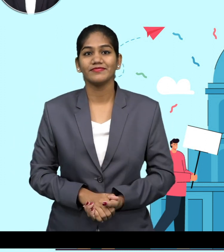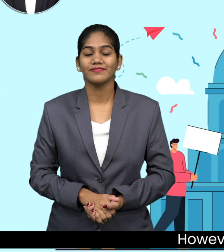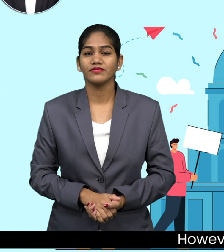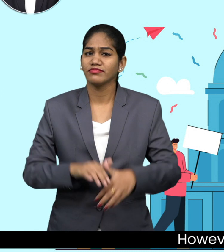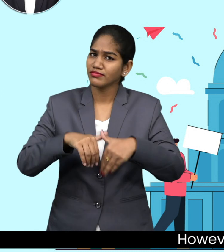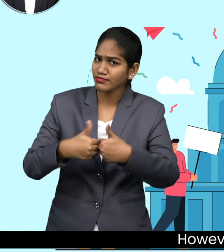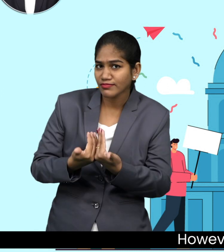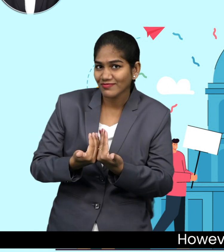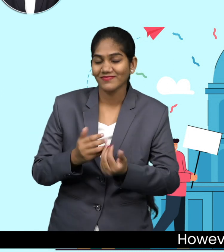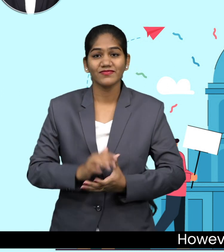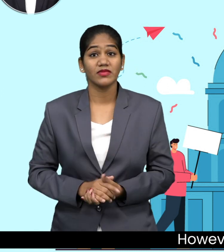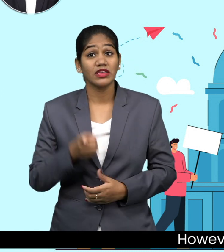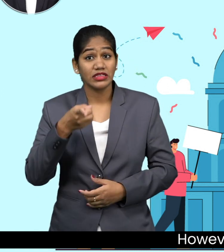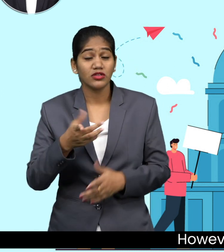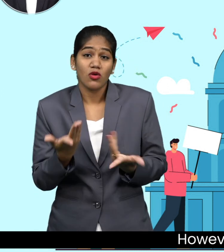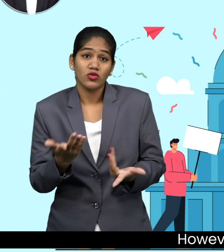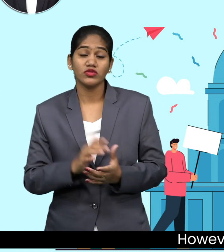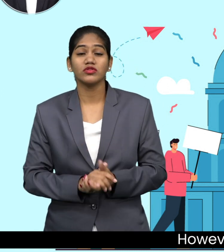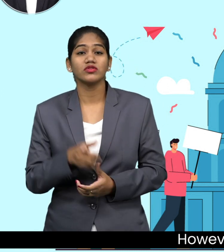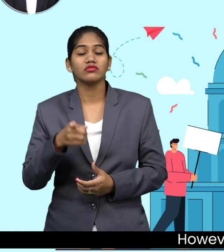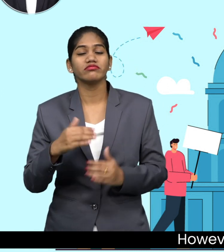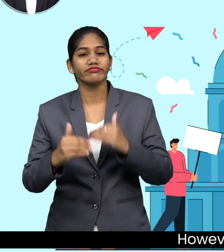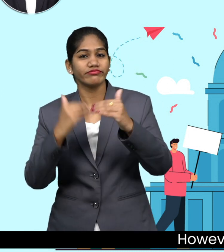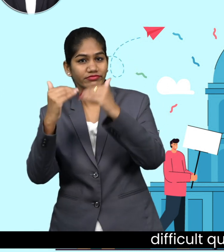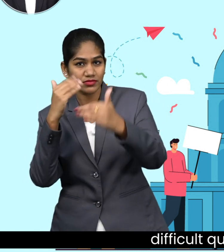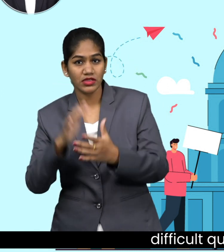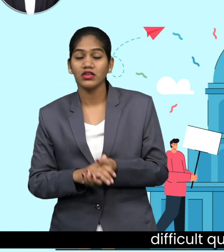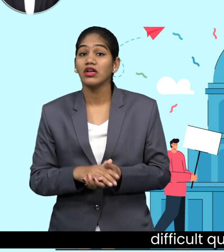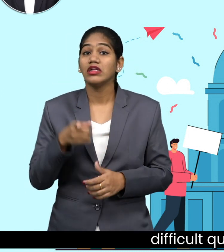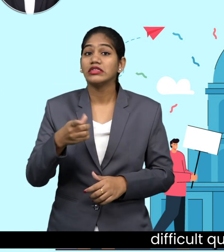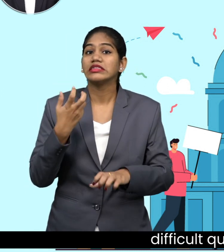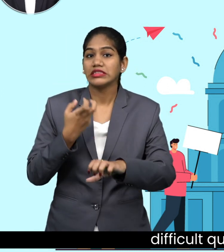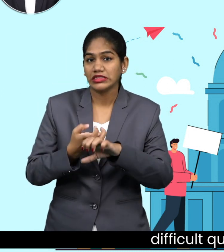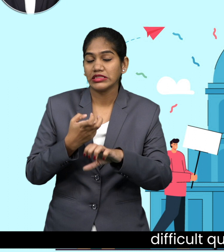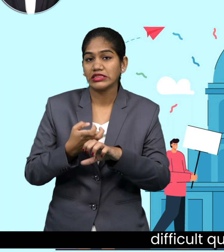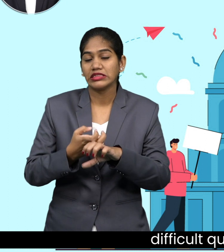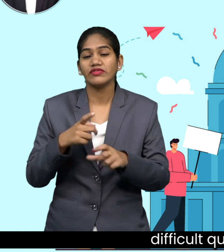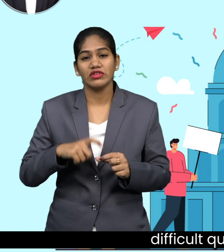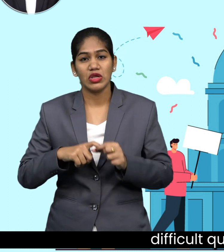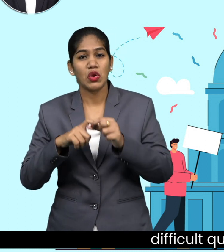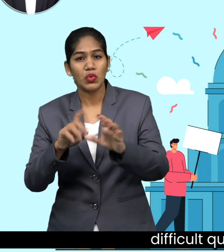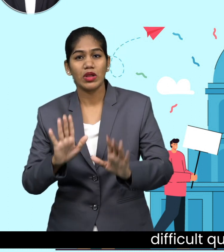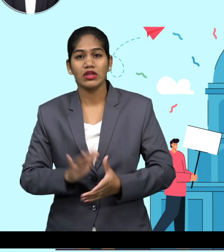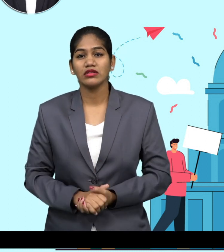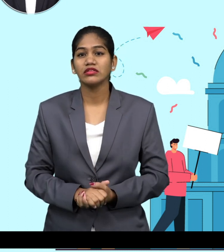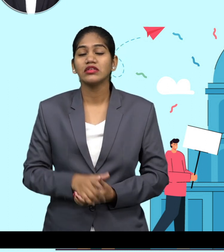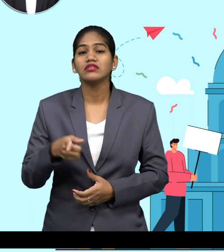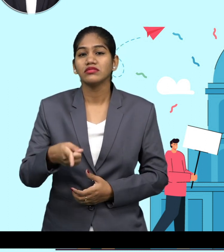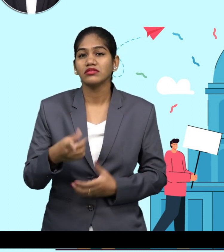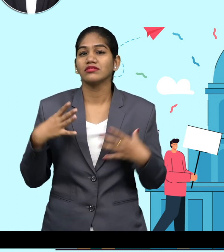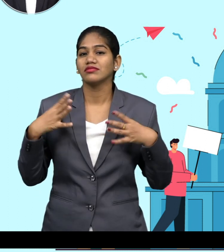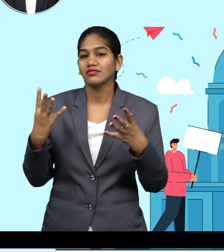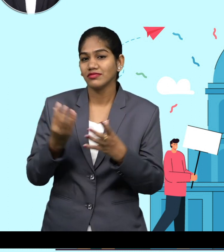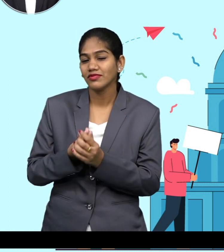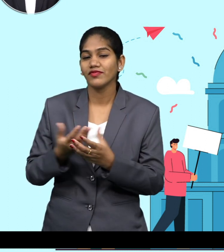However, it has also raised difficult questions that we will discuss.